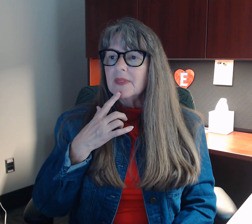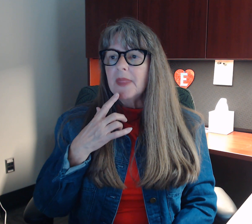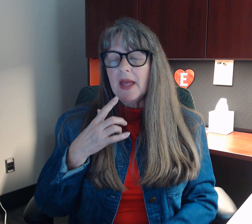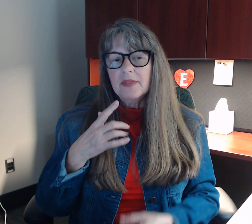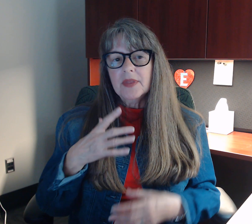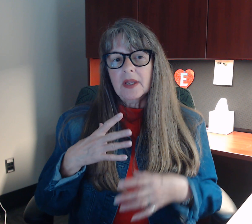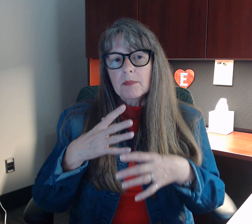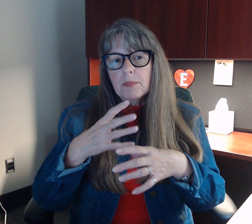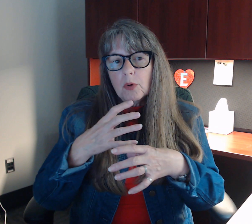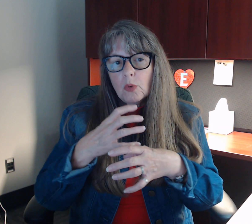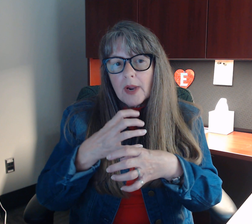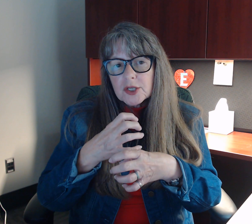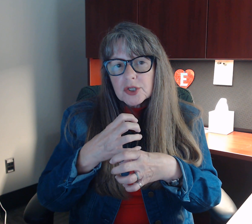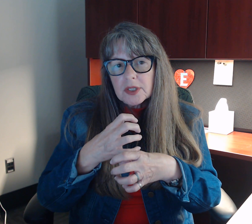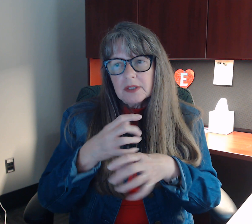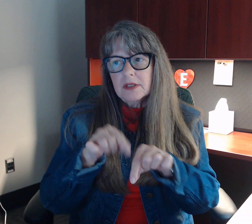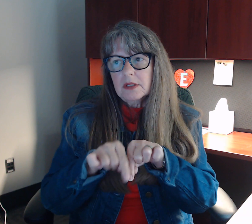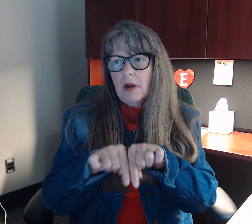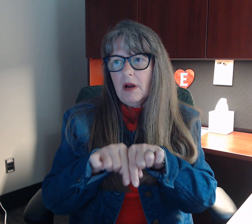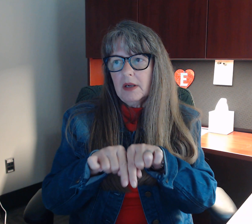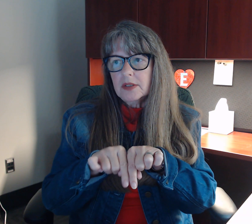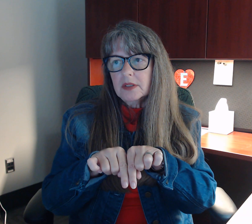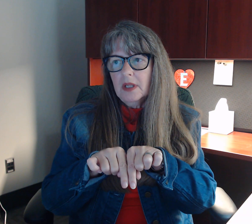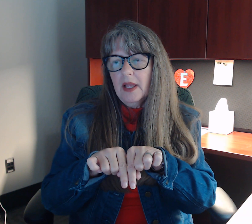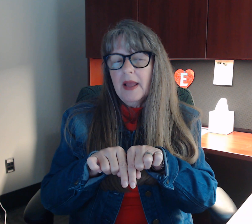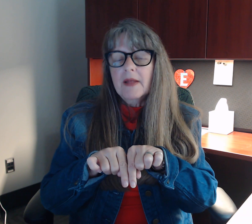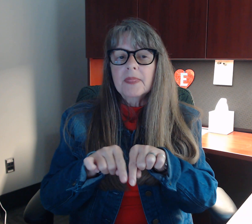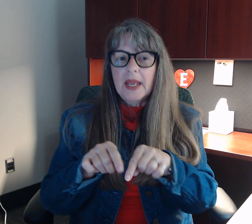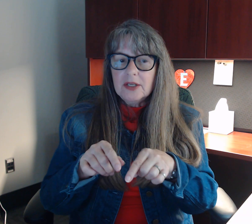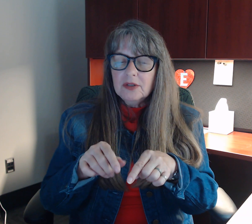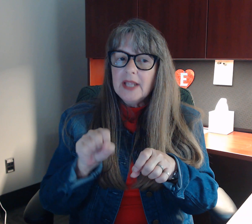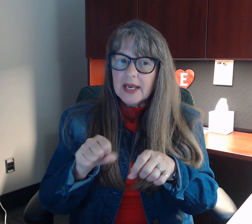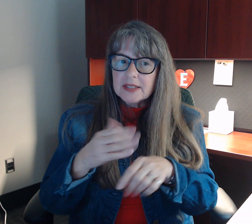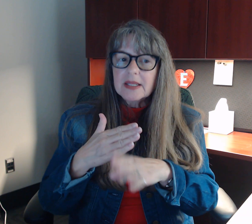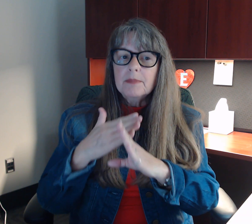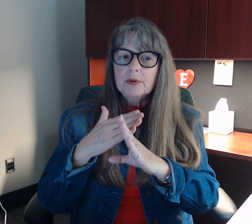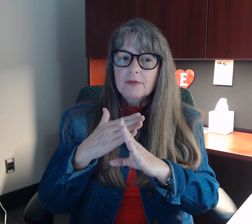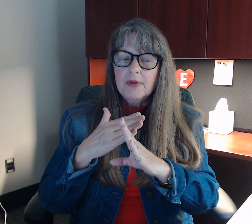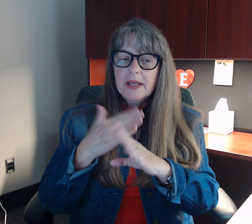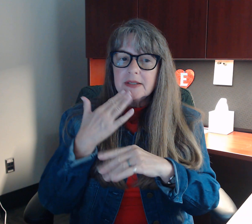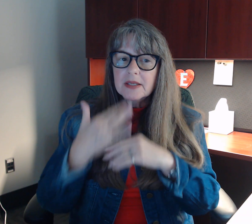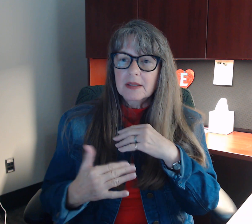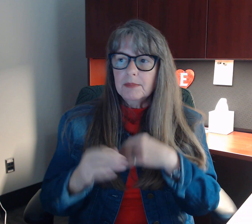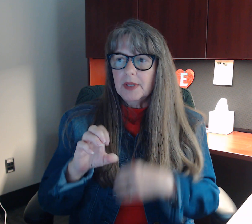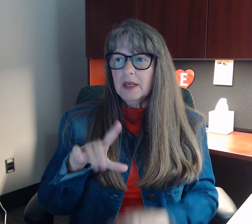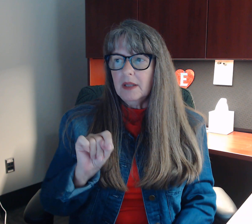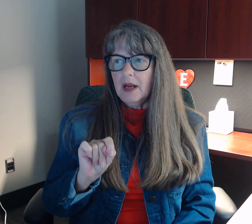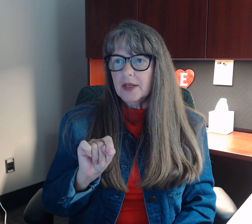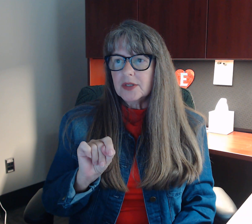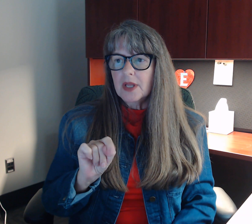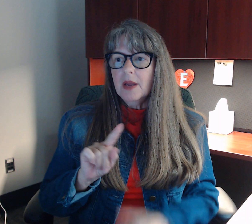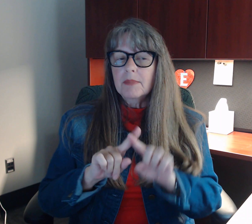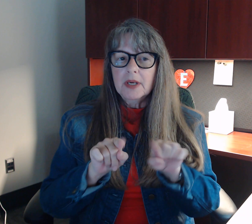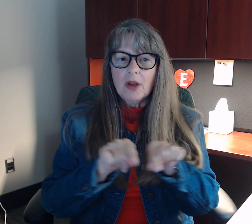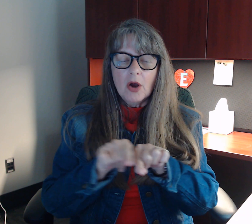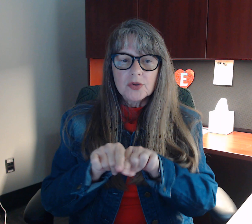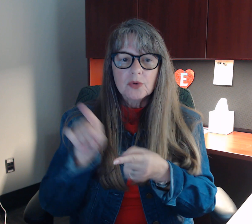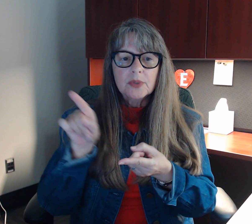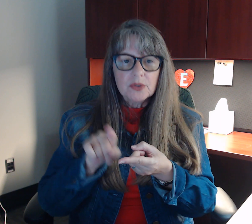that the compression socks, they prevent the blood clots, but it also reduces